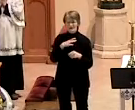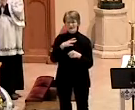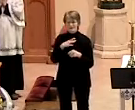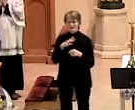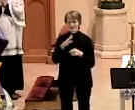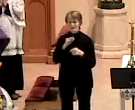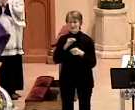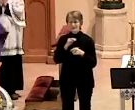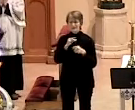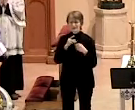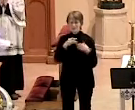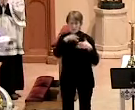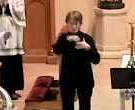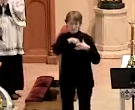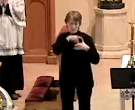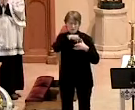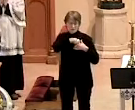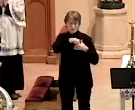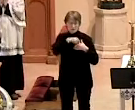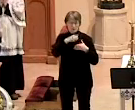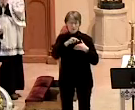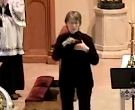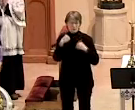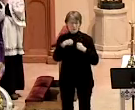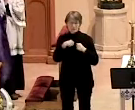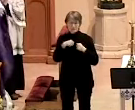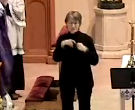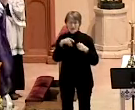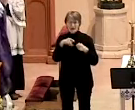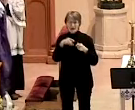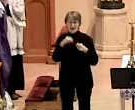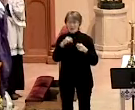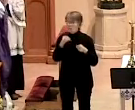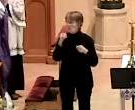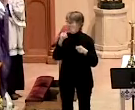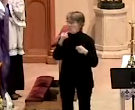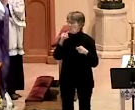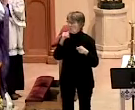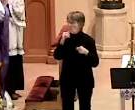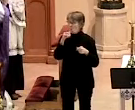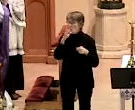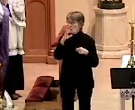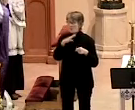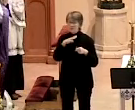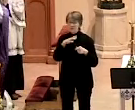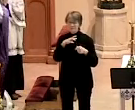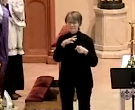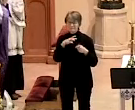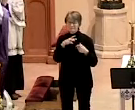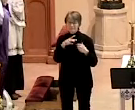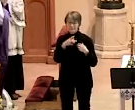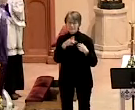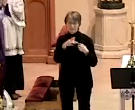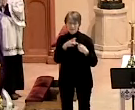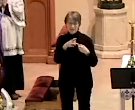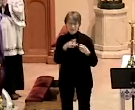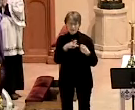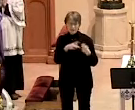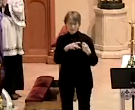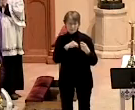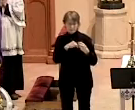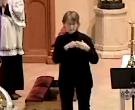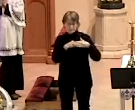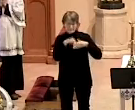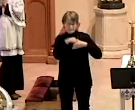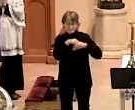our top pockets or in our coats. Women, you can pin it maybe on the little part of your bra strap